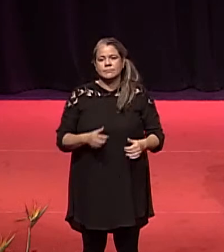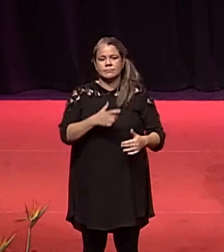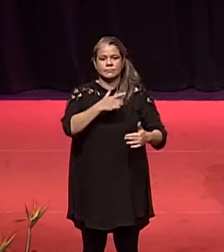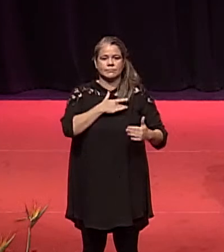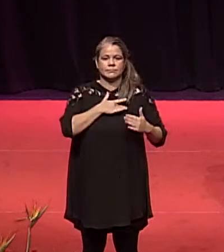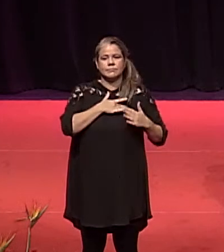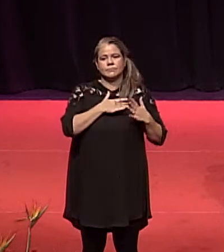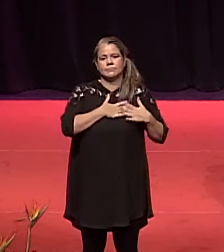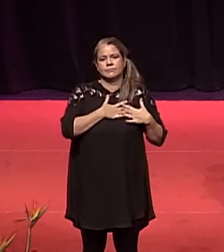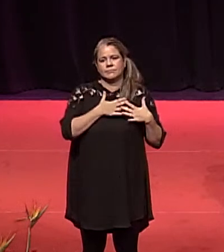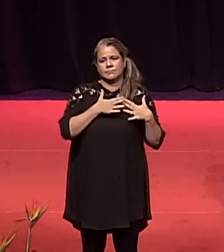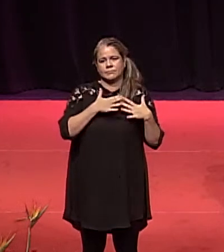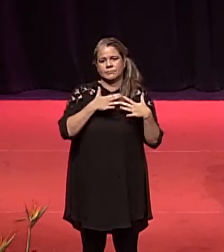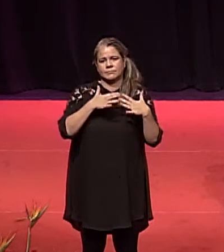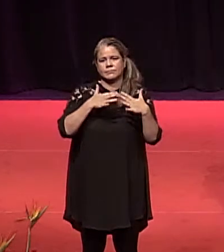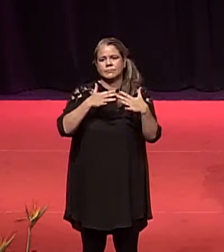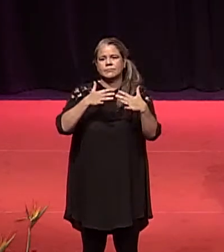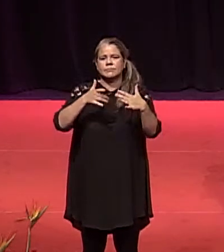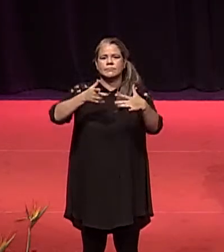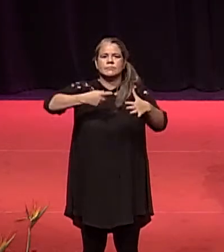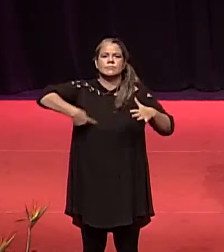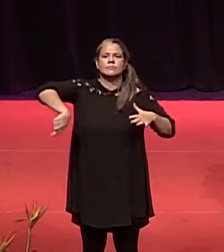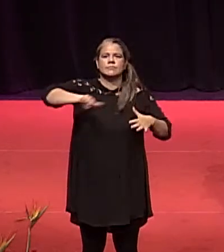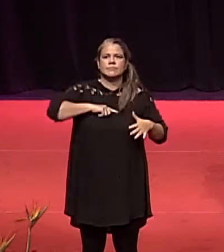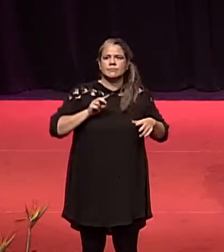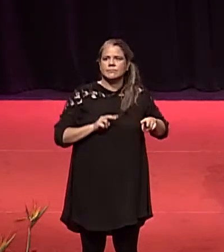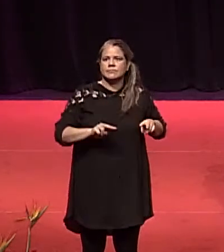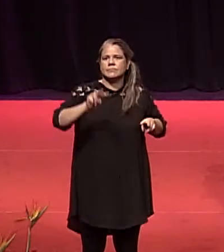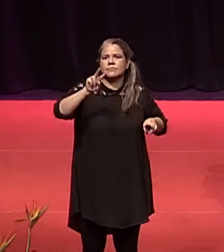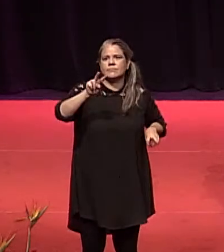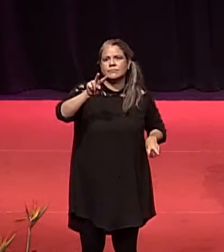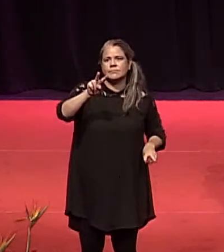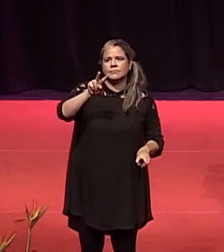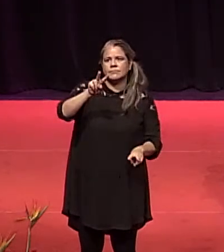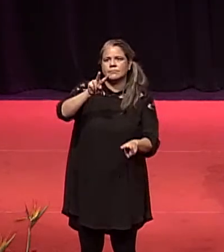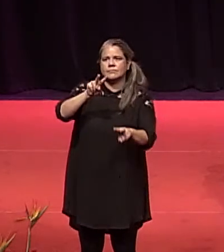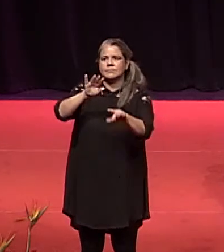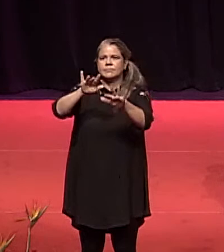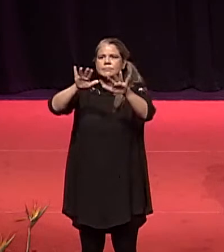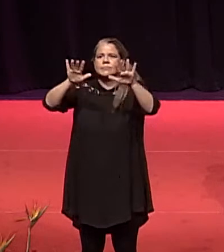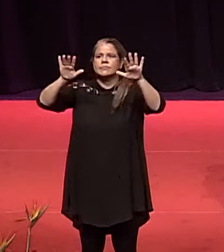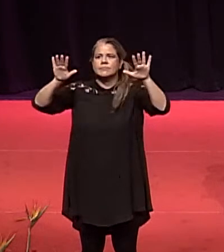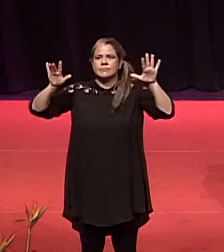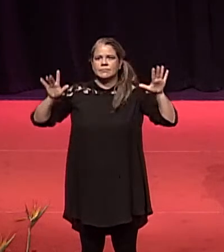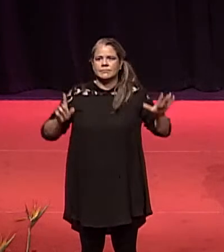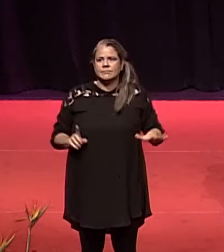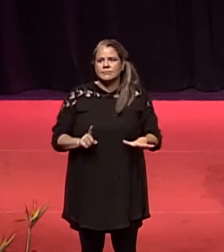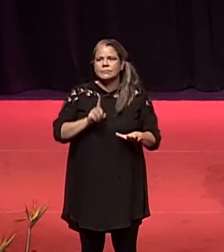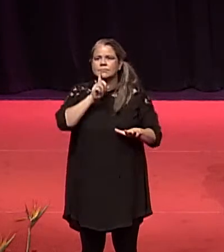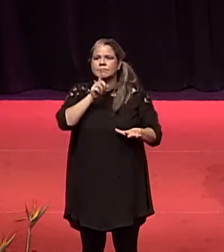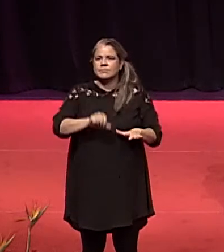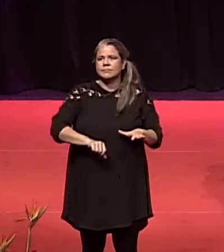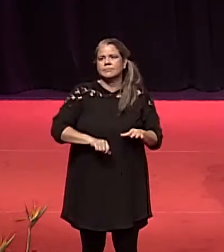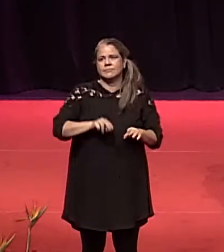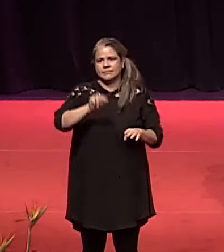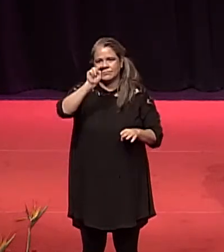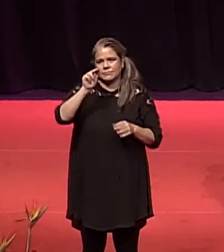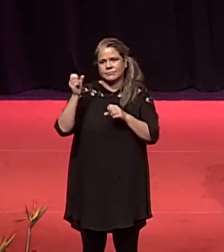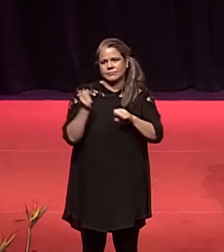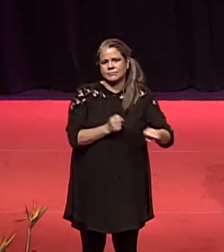command. Cato brase porte le payer, io